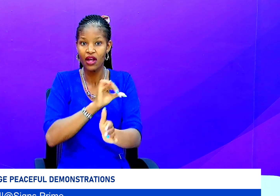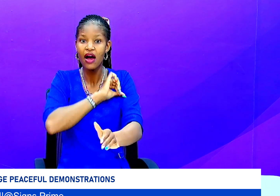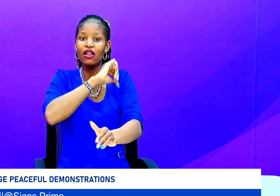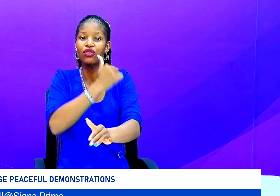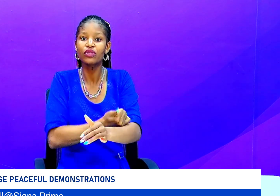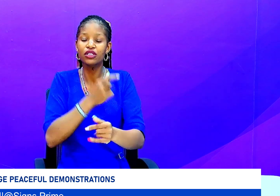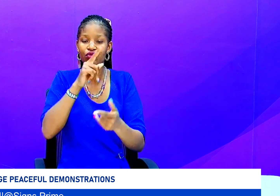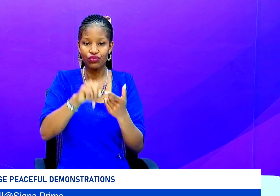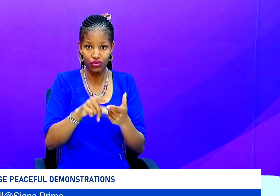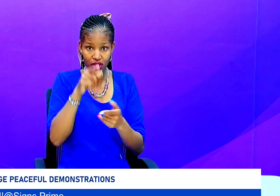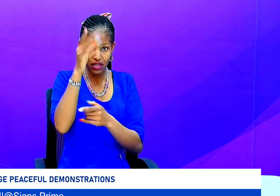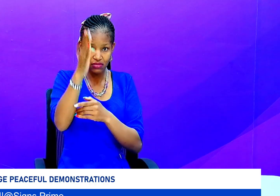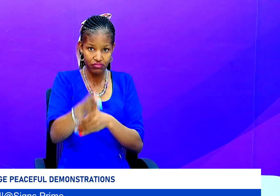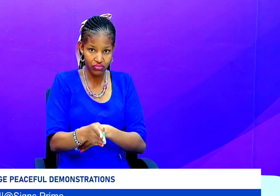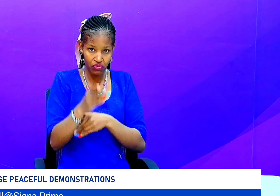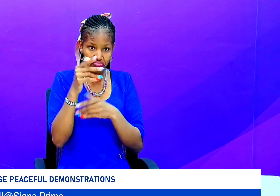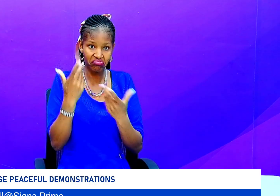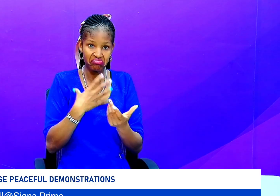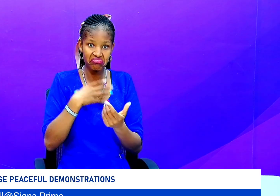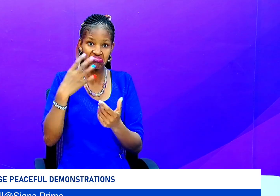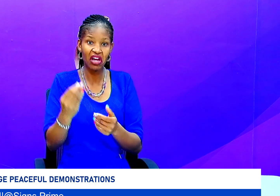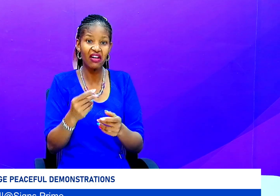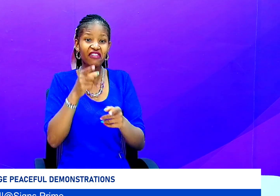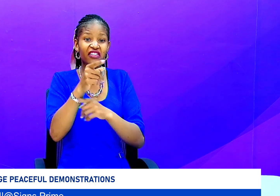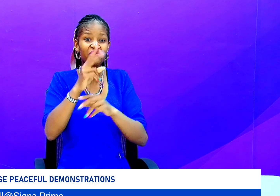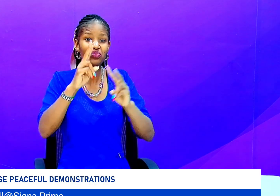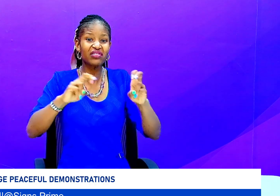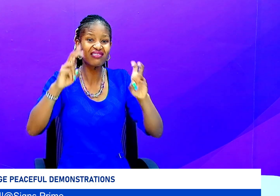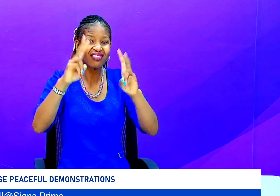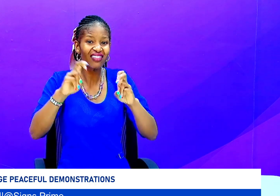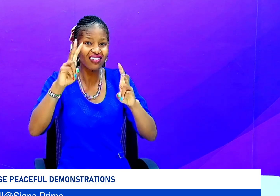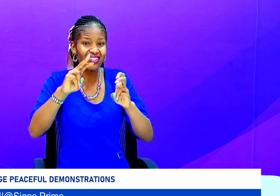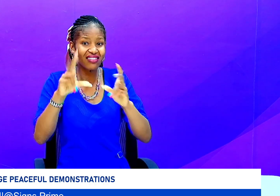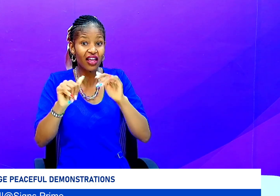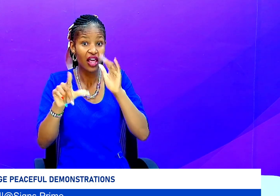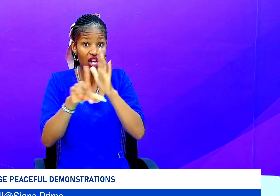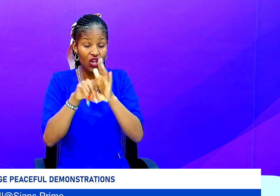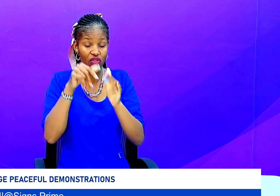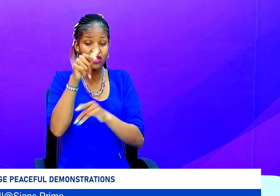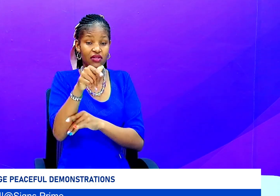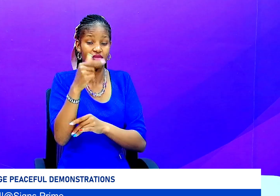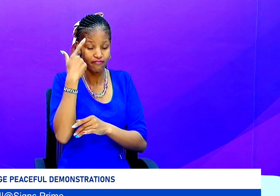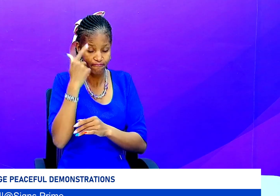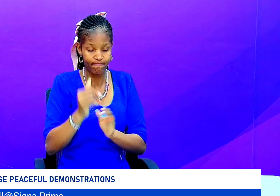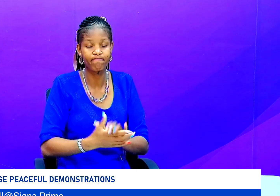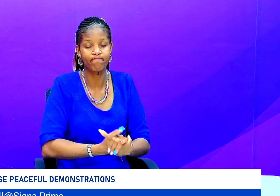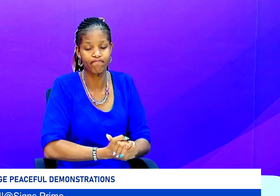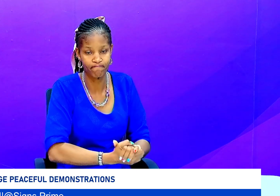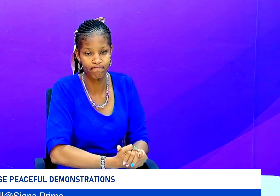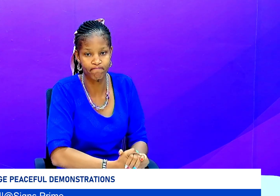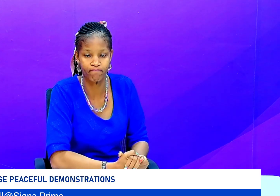national agencies to intervene and investigate the alleged